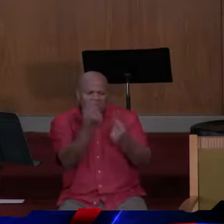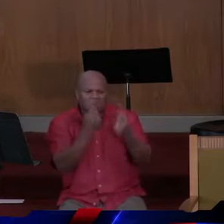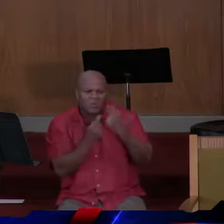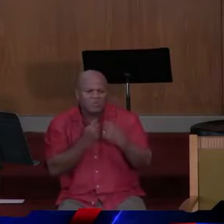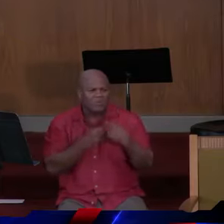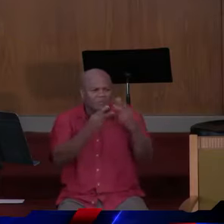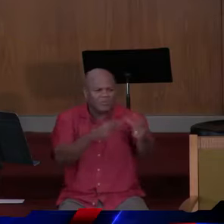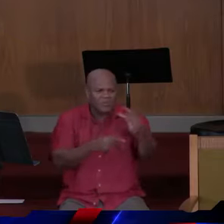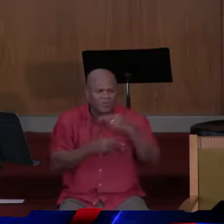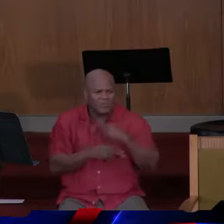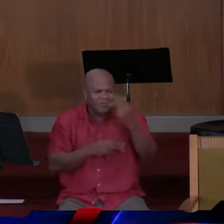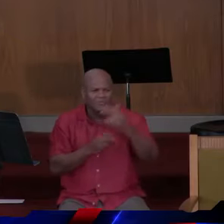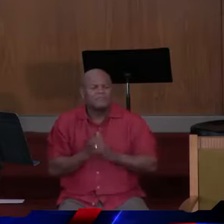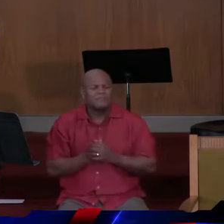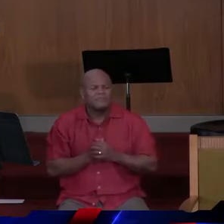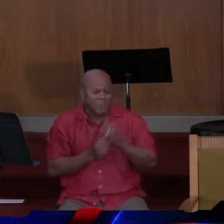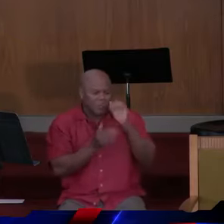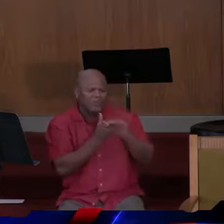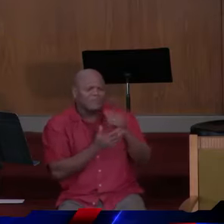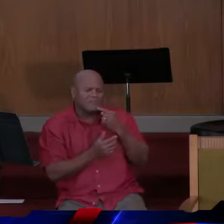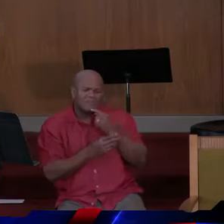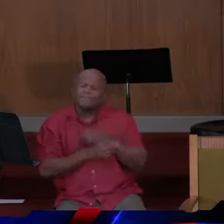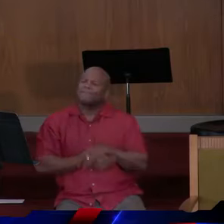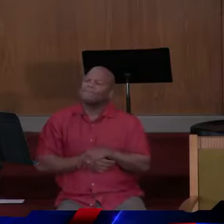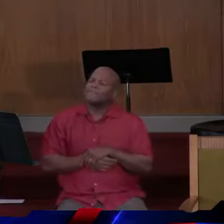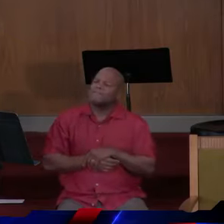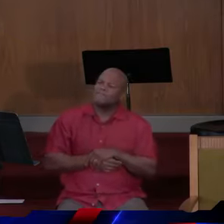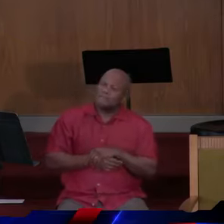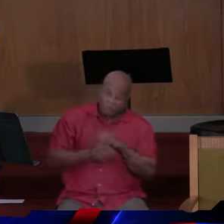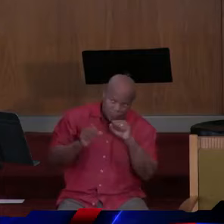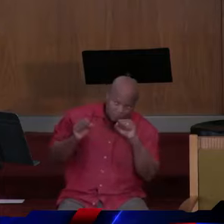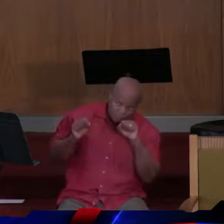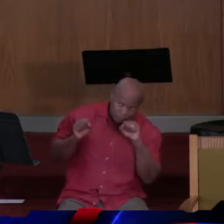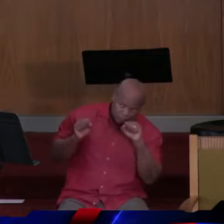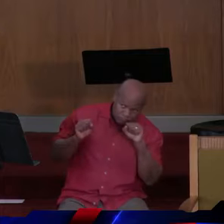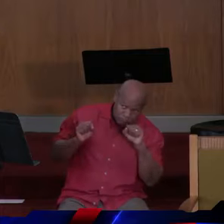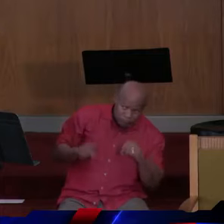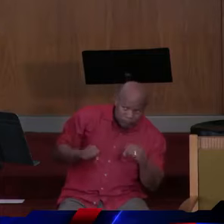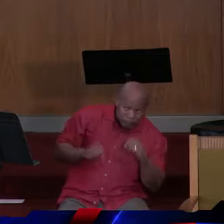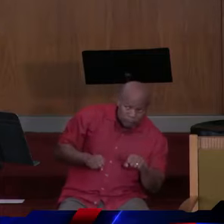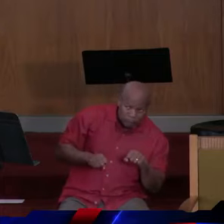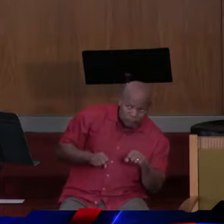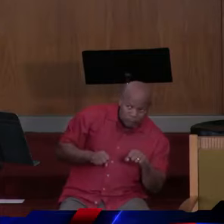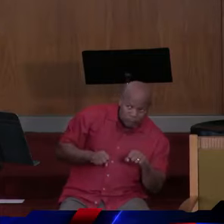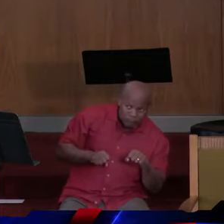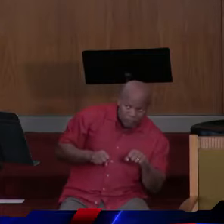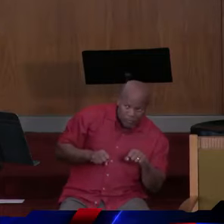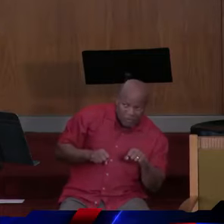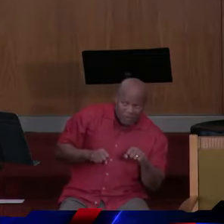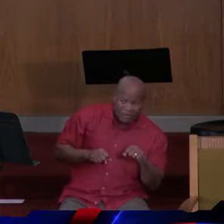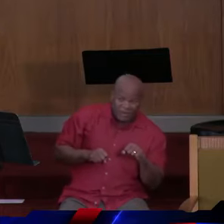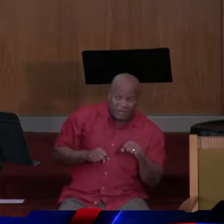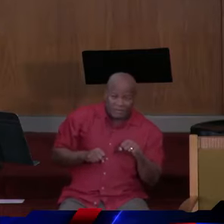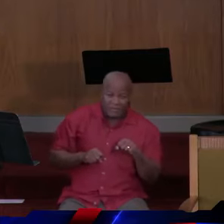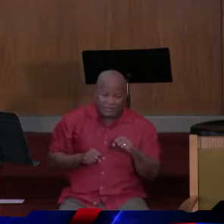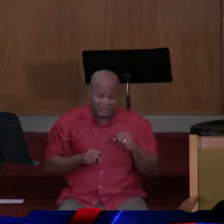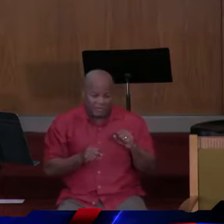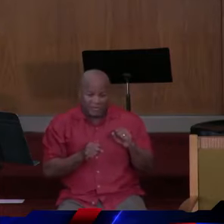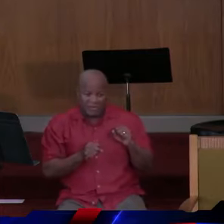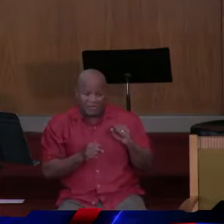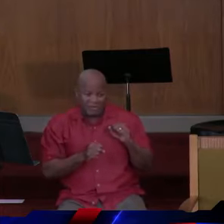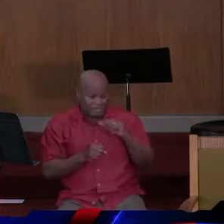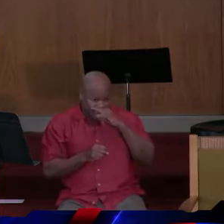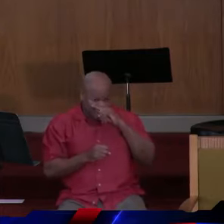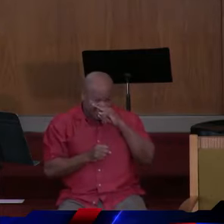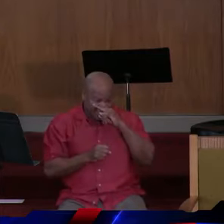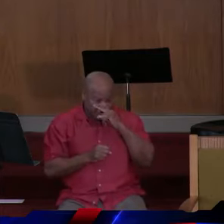forth. She said, would you steal to feed a starving